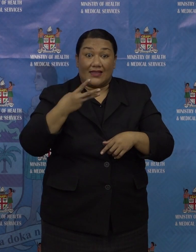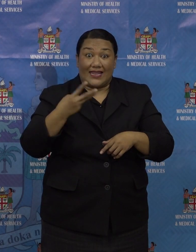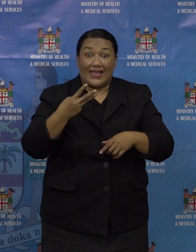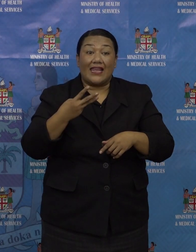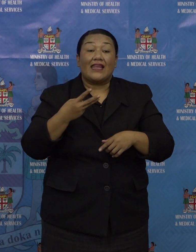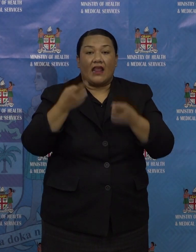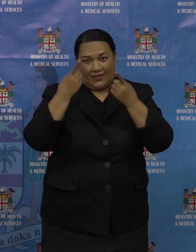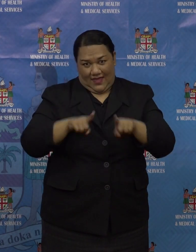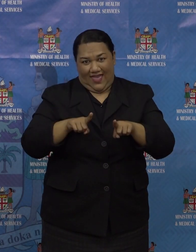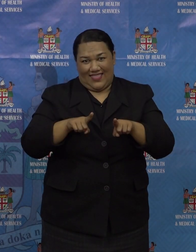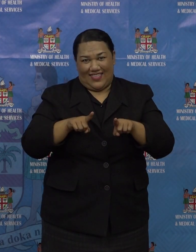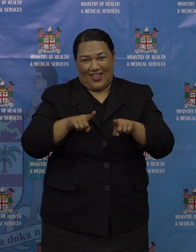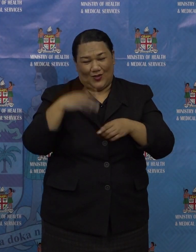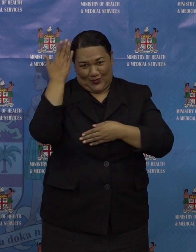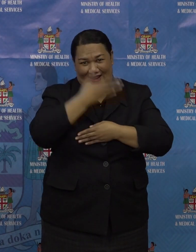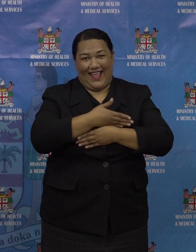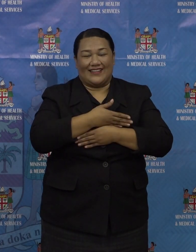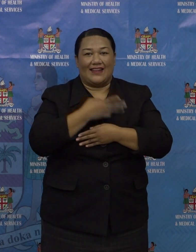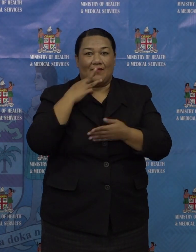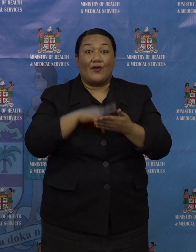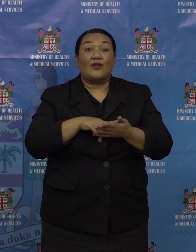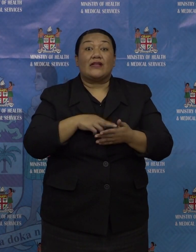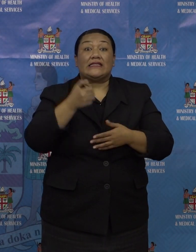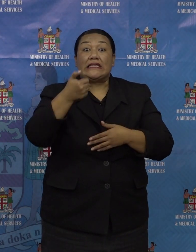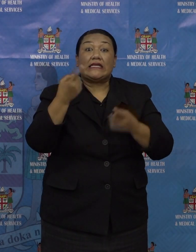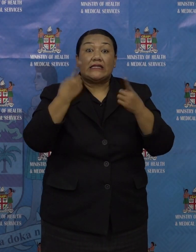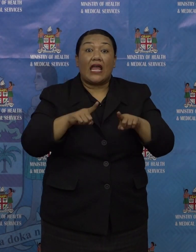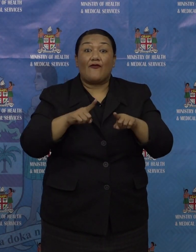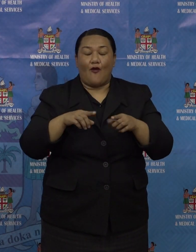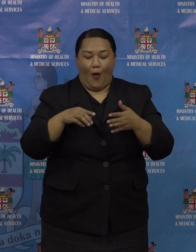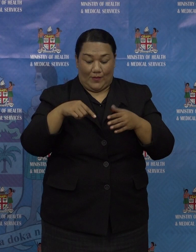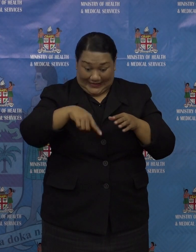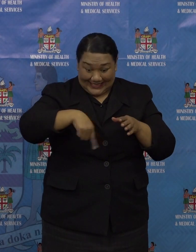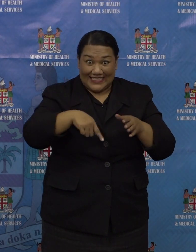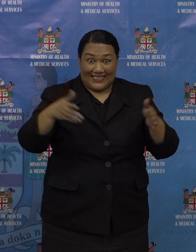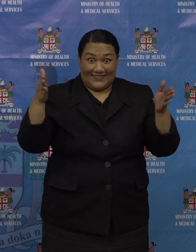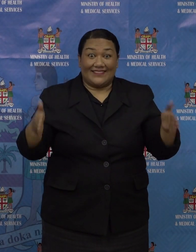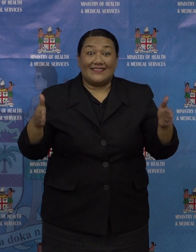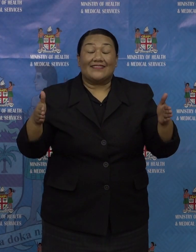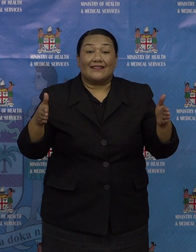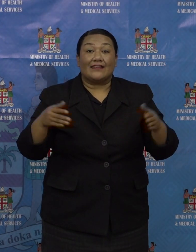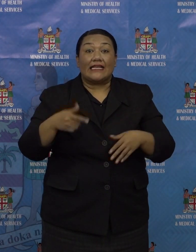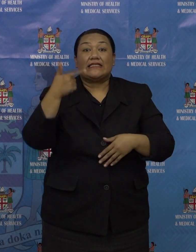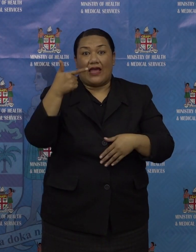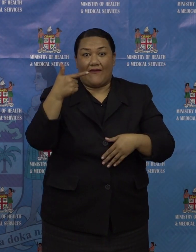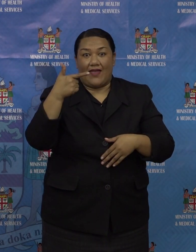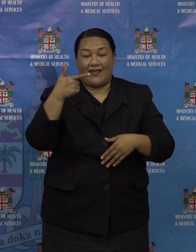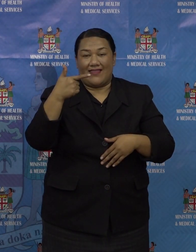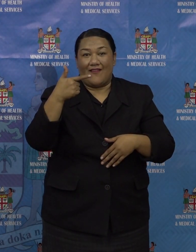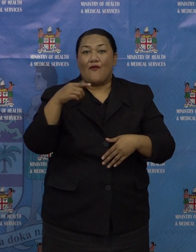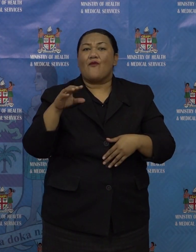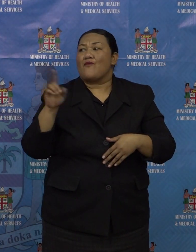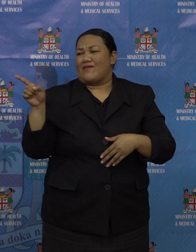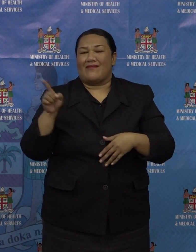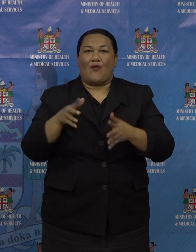to report tonight. 6 deaths were reported from the Central Division, and 7 deaths were reported